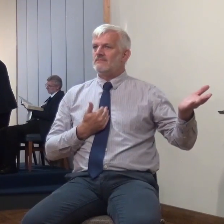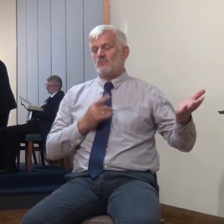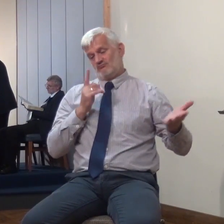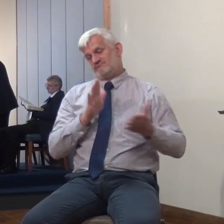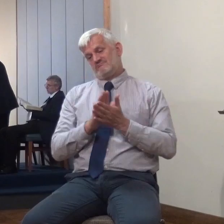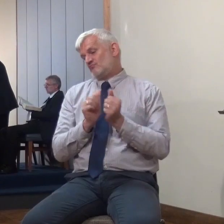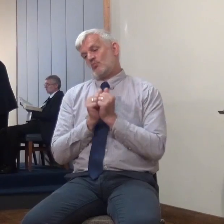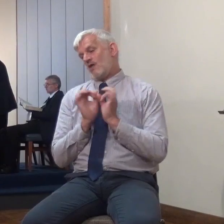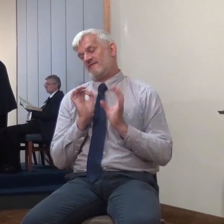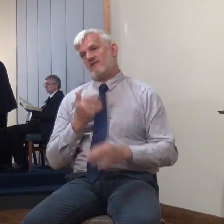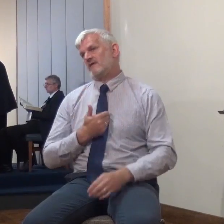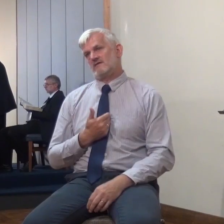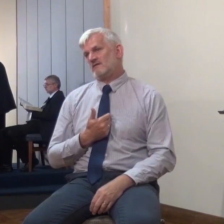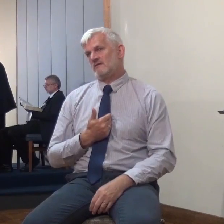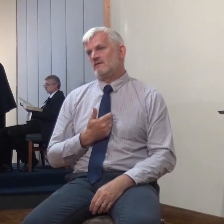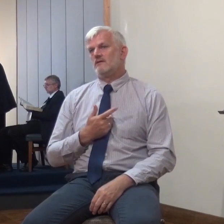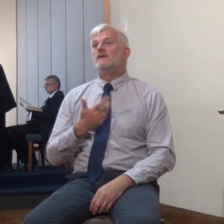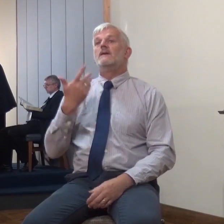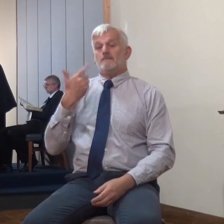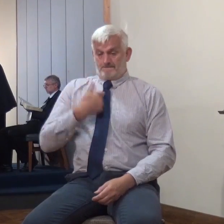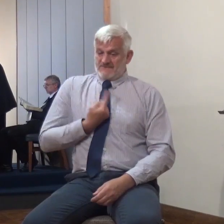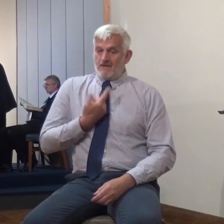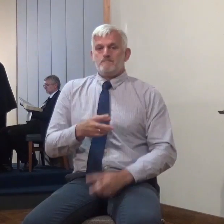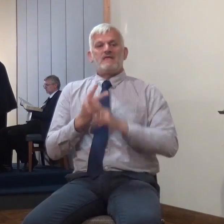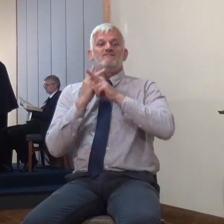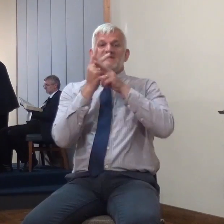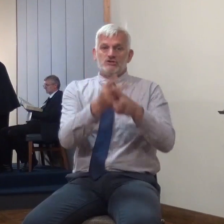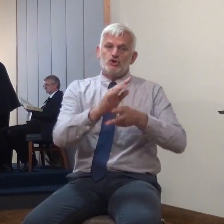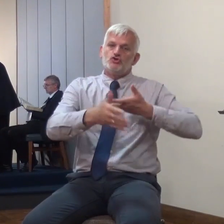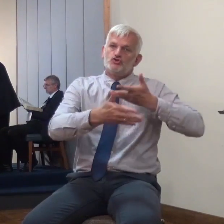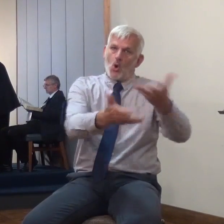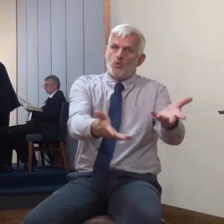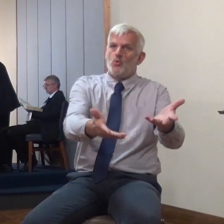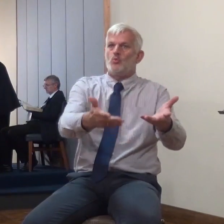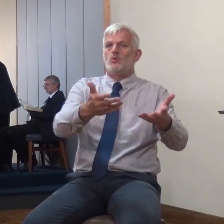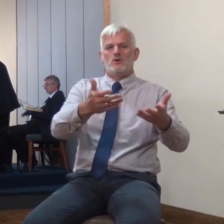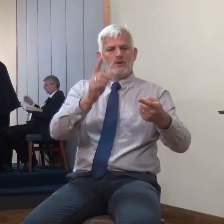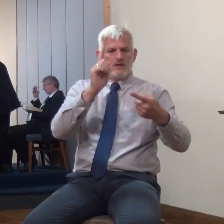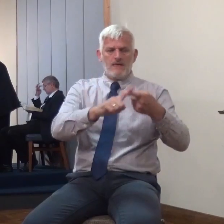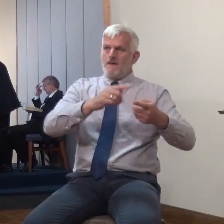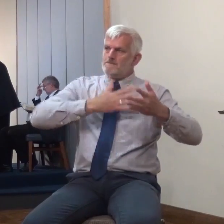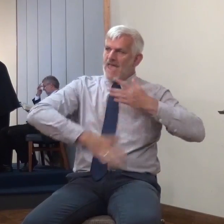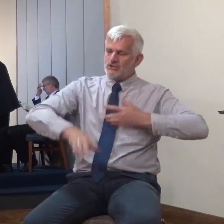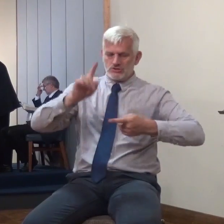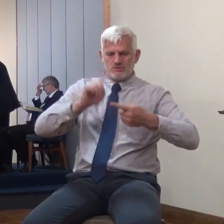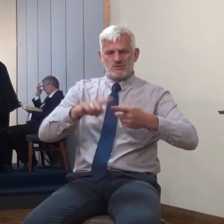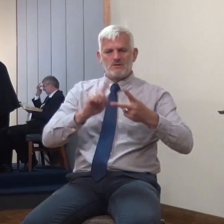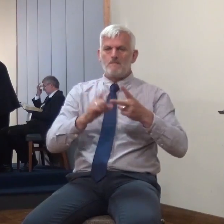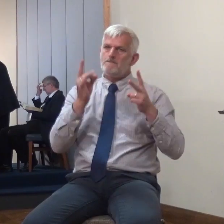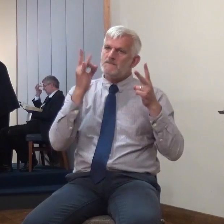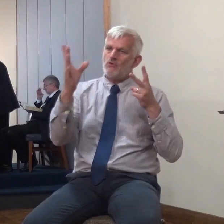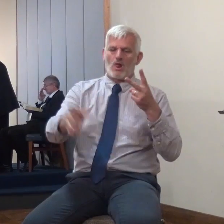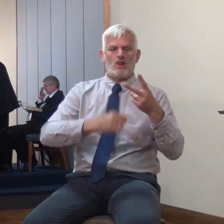Truly, the signs of an apostle were wrought among you in all patience, in signs and